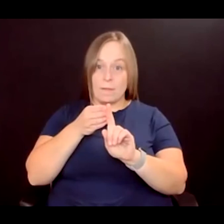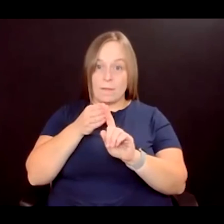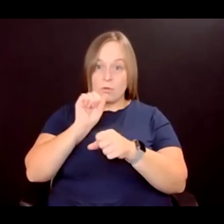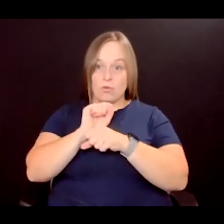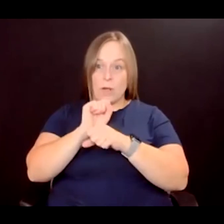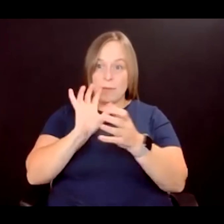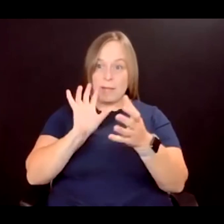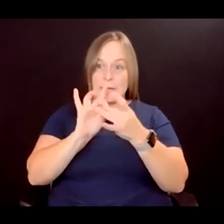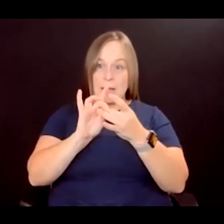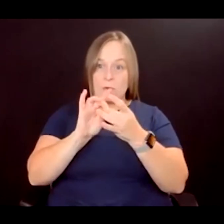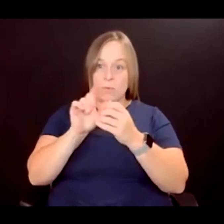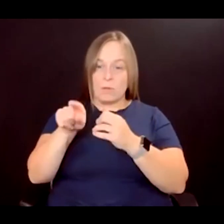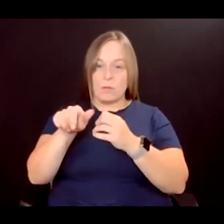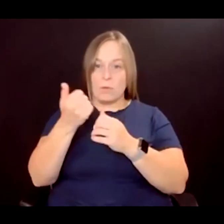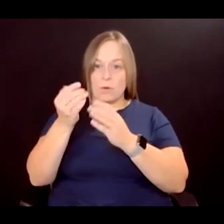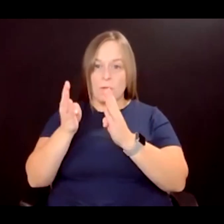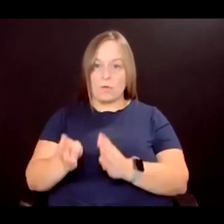insurance,